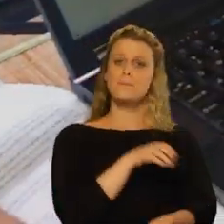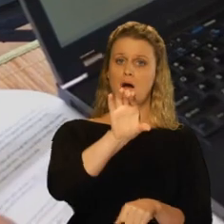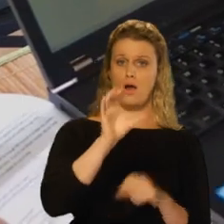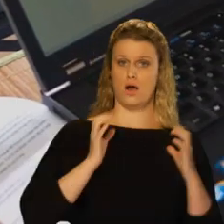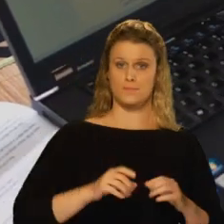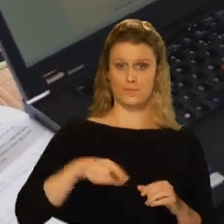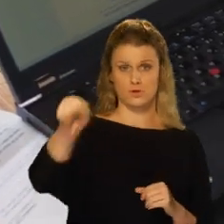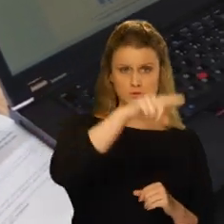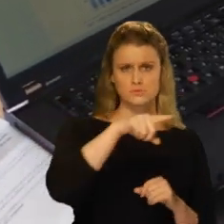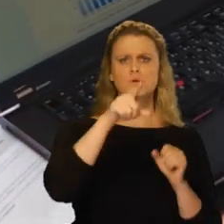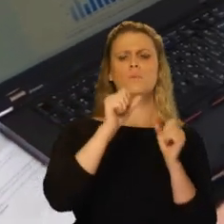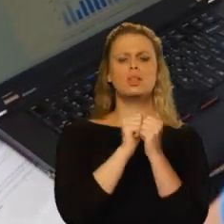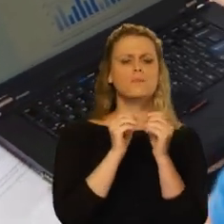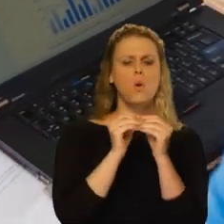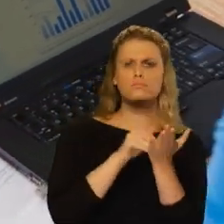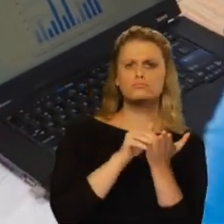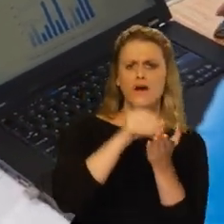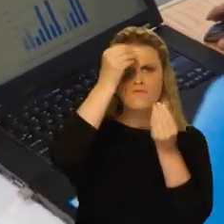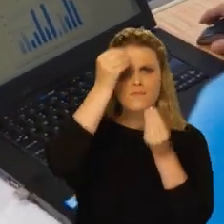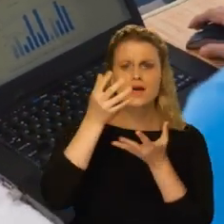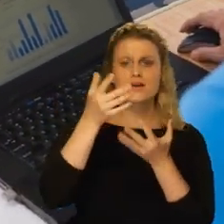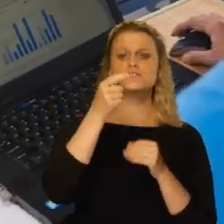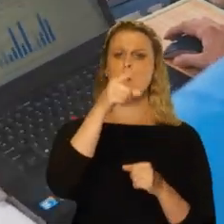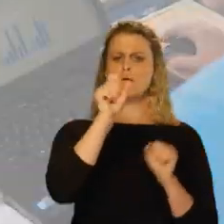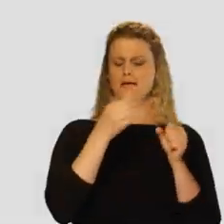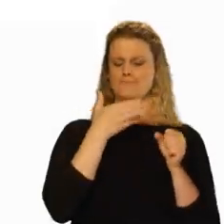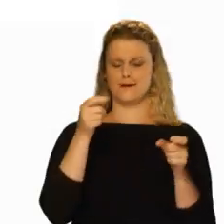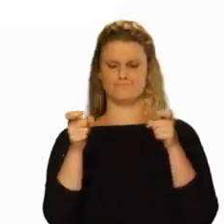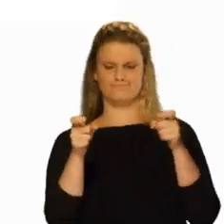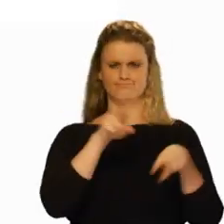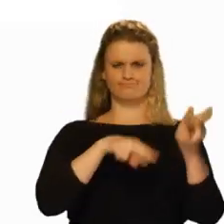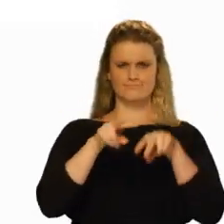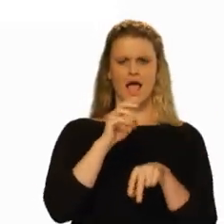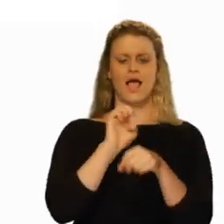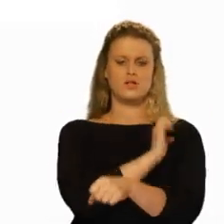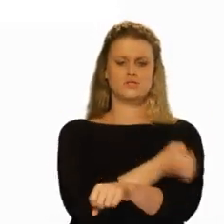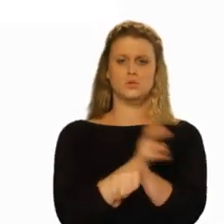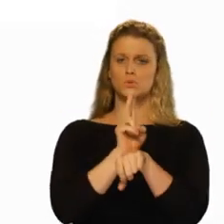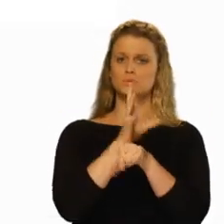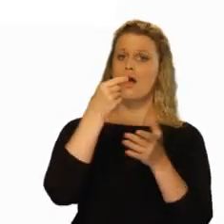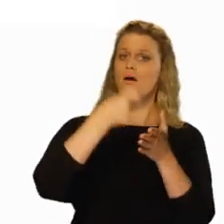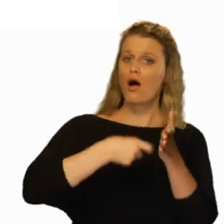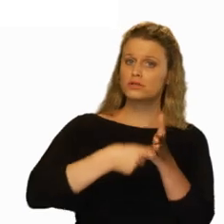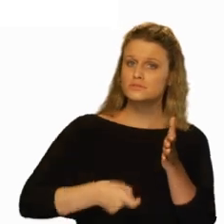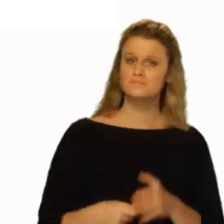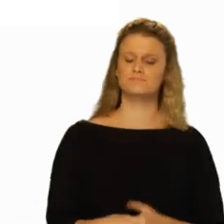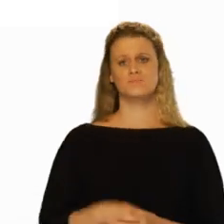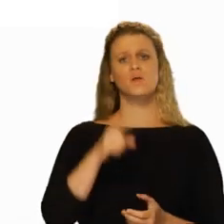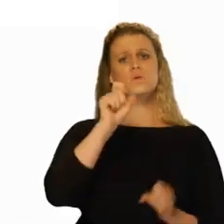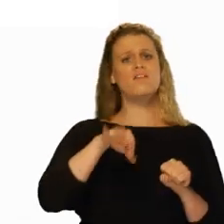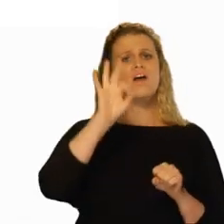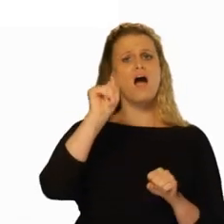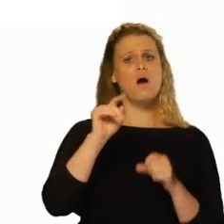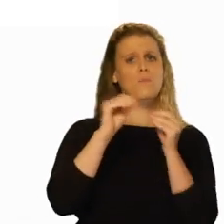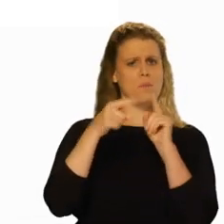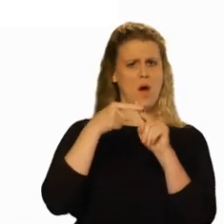to better manage their energy use and costs. You can find out more about this service online at SoCalGas